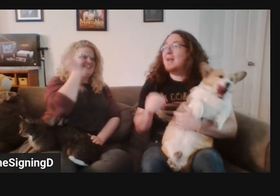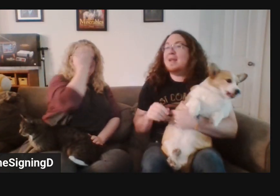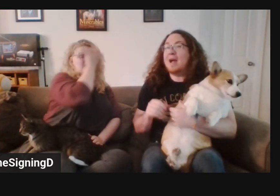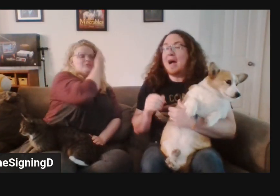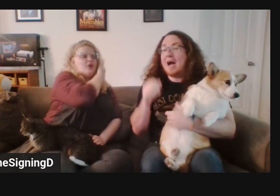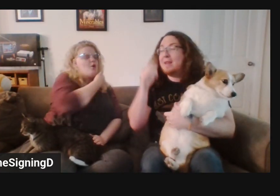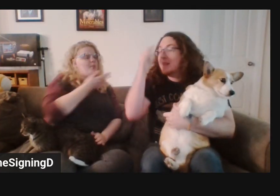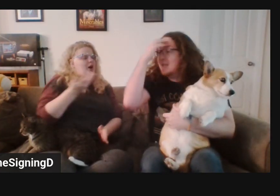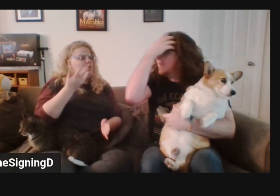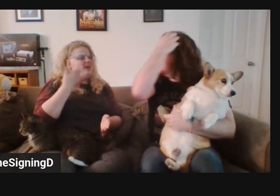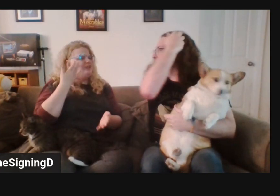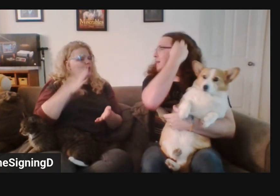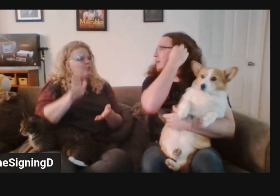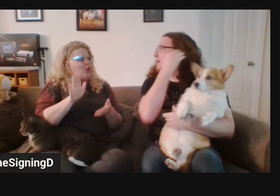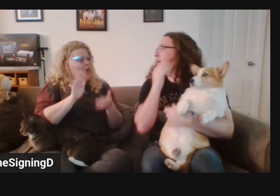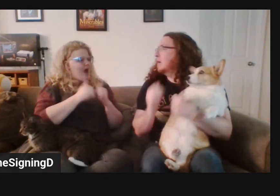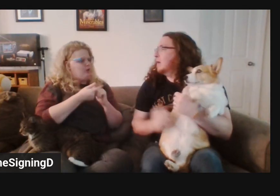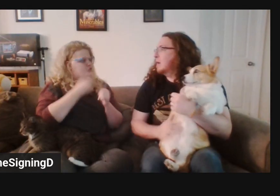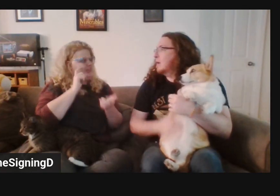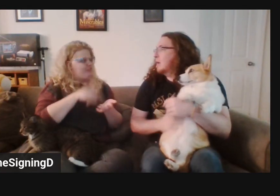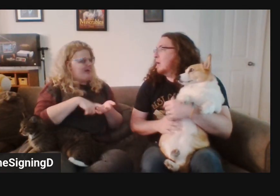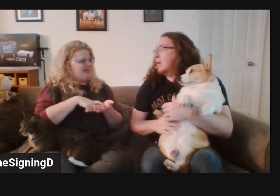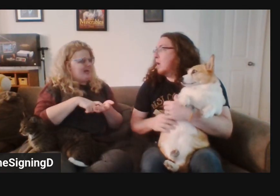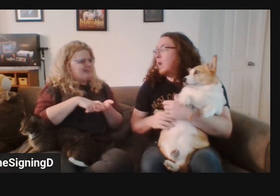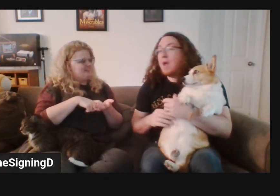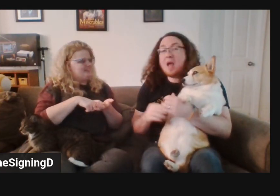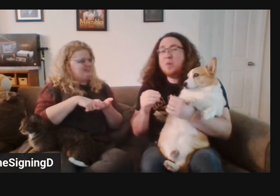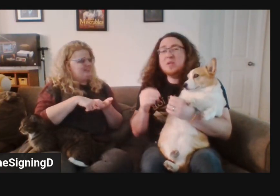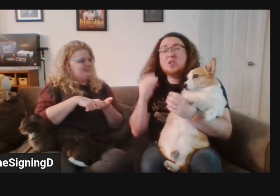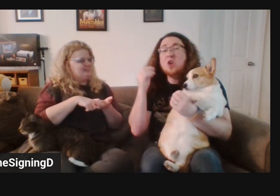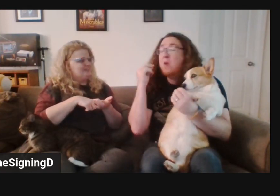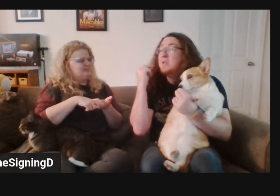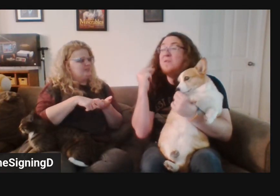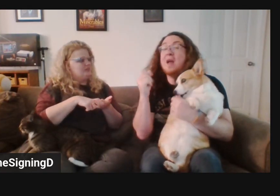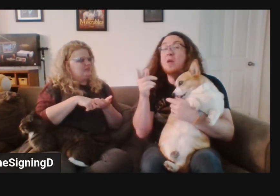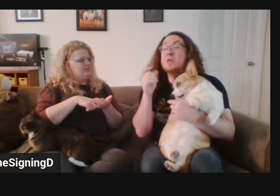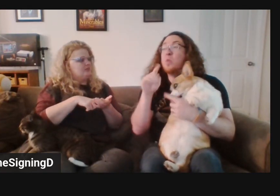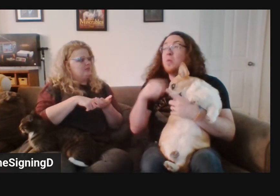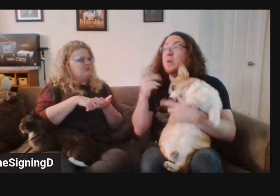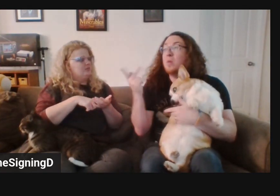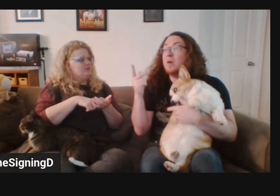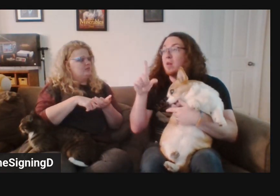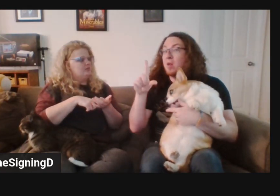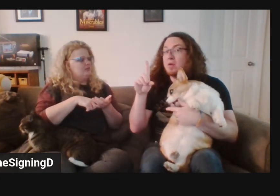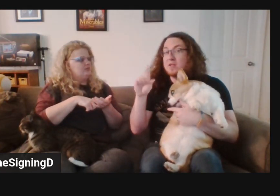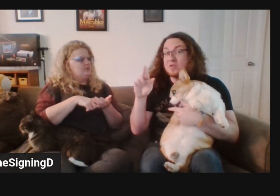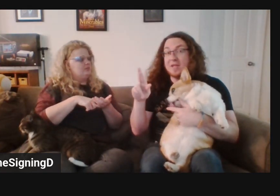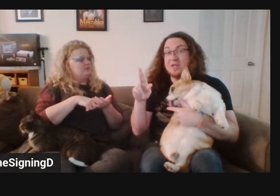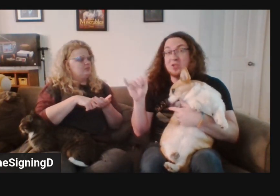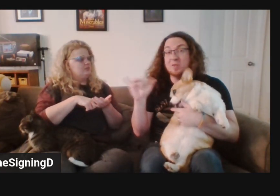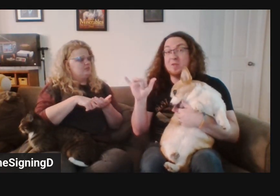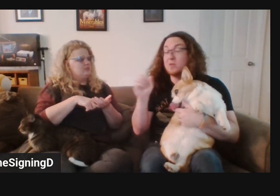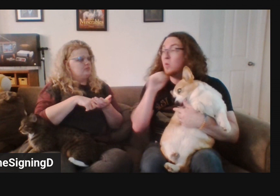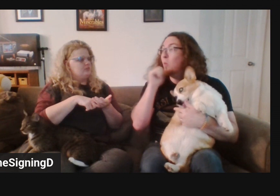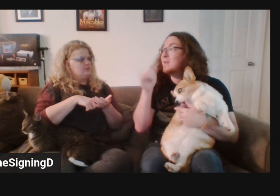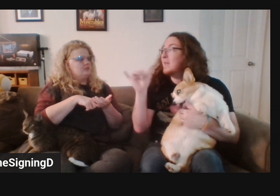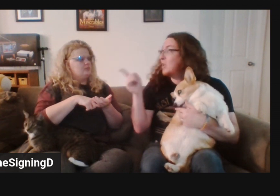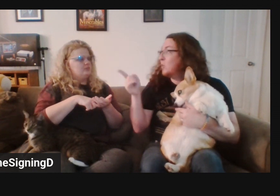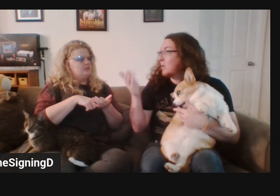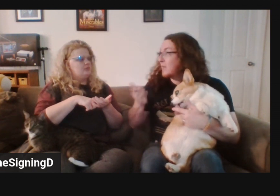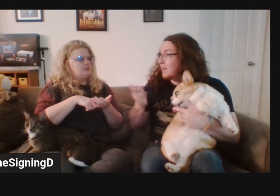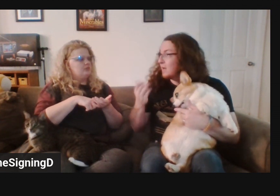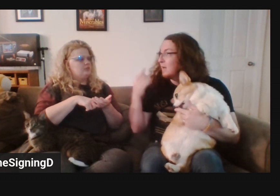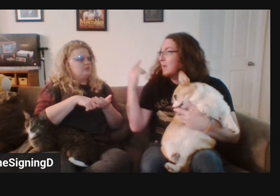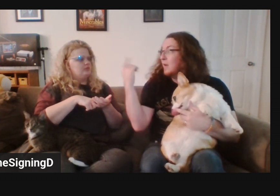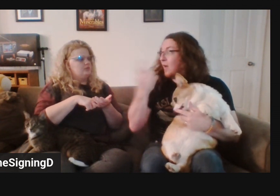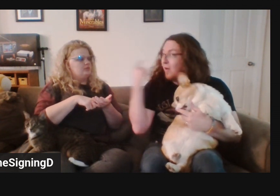But We don't know how she recognized that that. it was when we were in a long distance relationship too. So it wasn't like